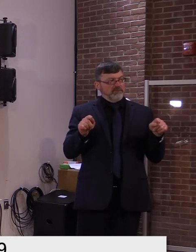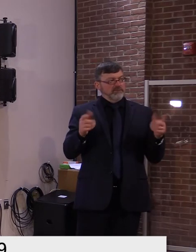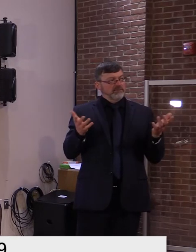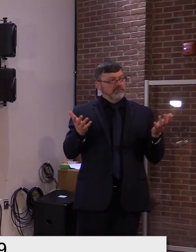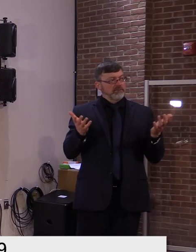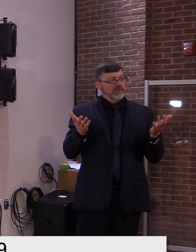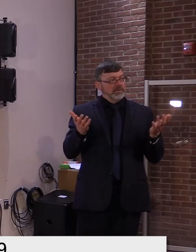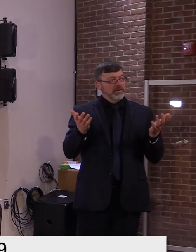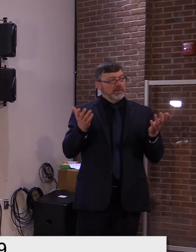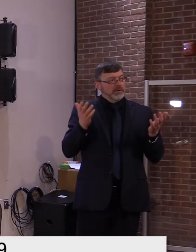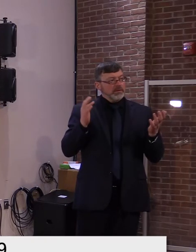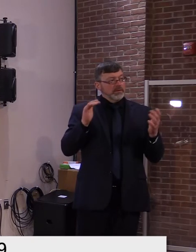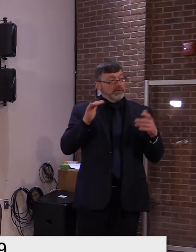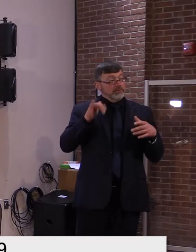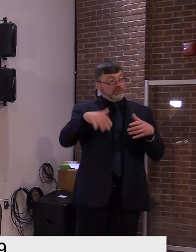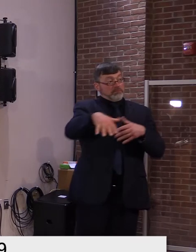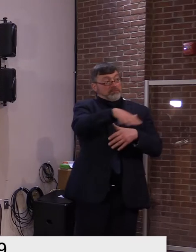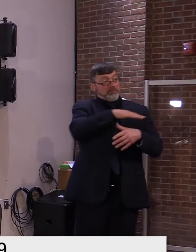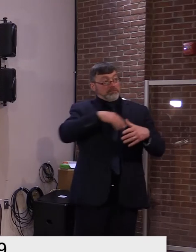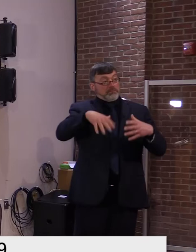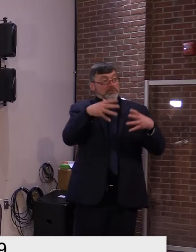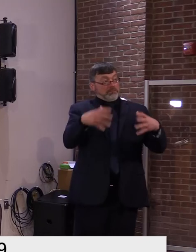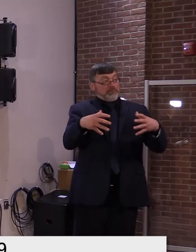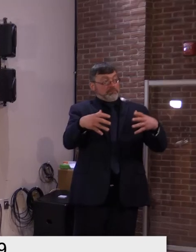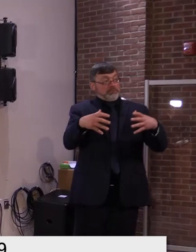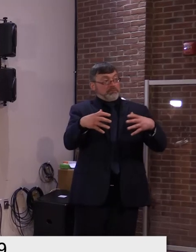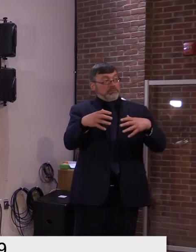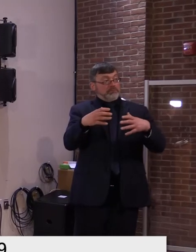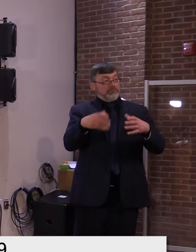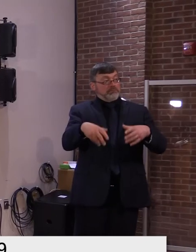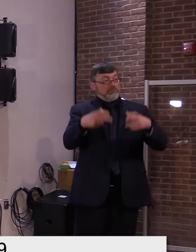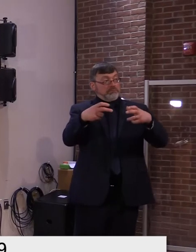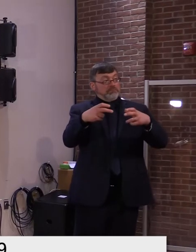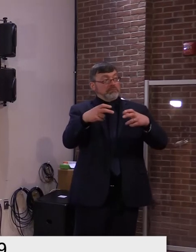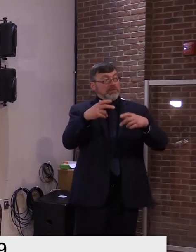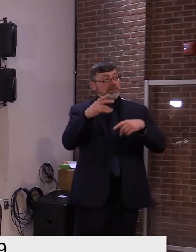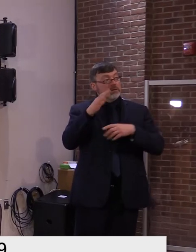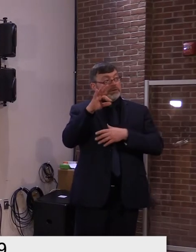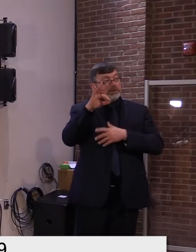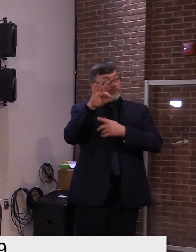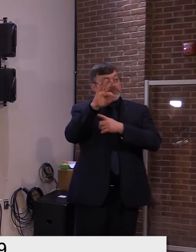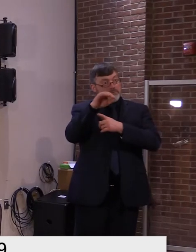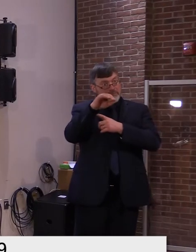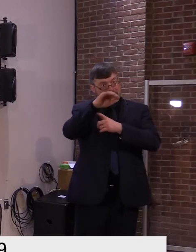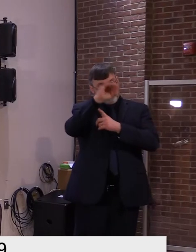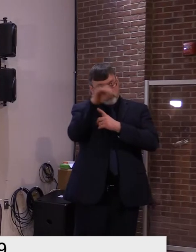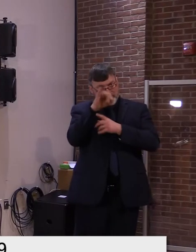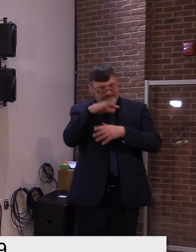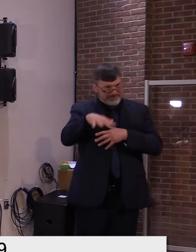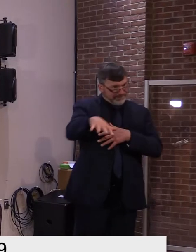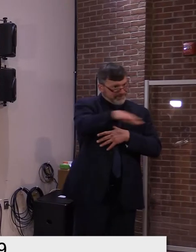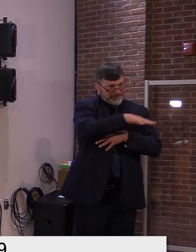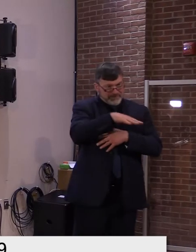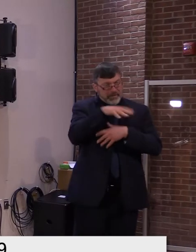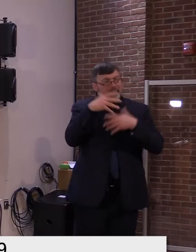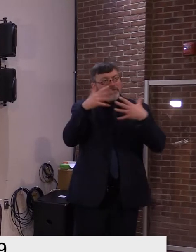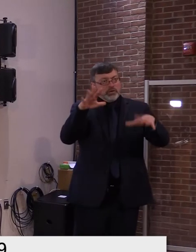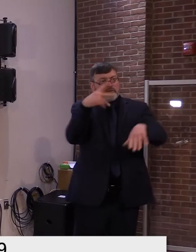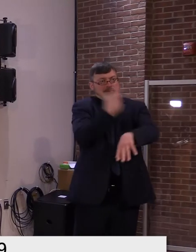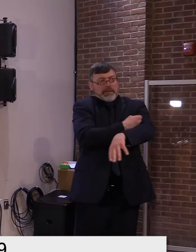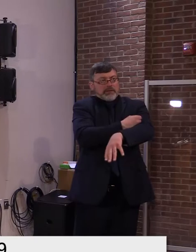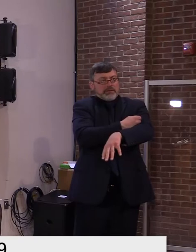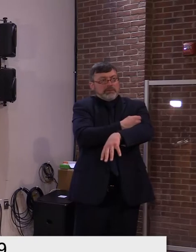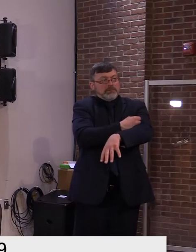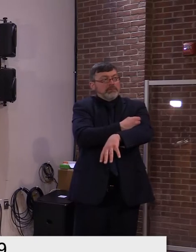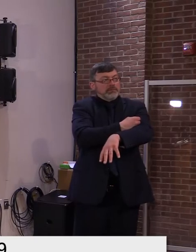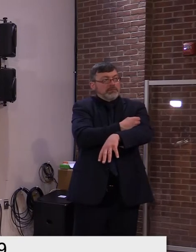at 60%. I'm wondering how typical these vaccination rates are compared to the statewide averages. And